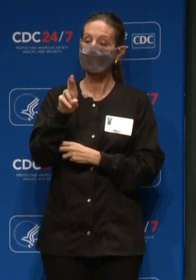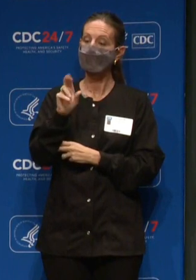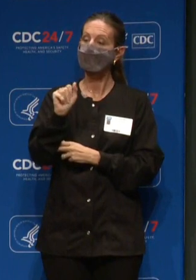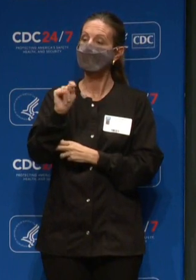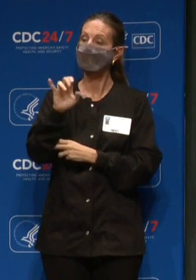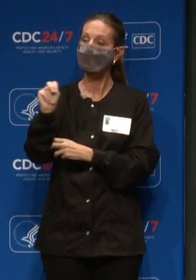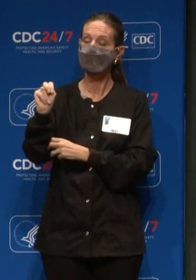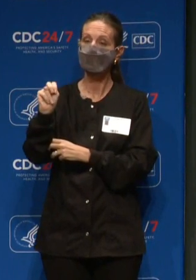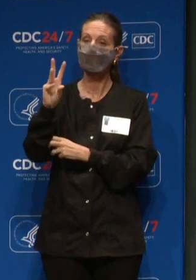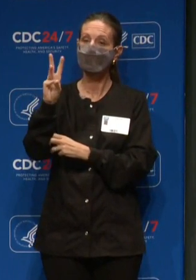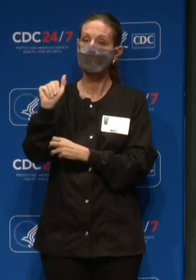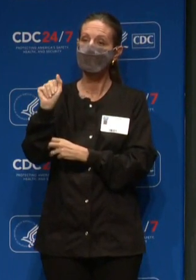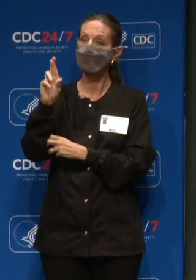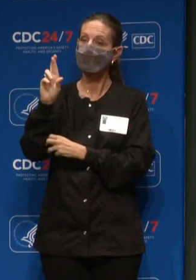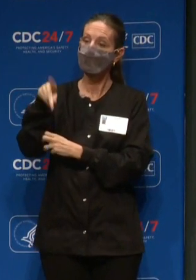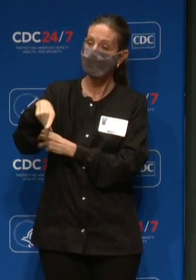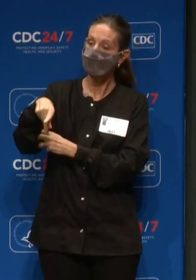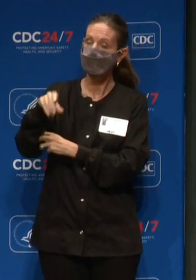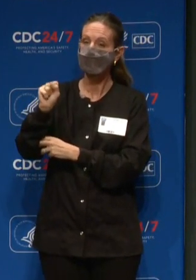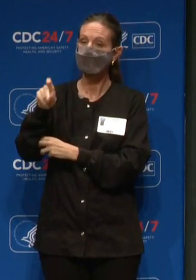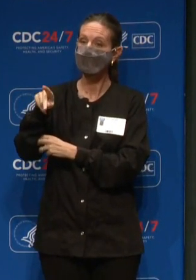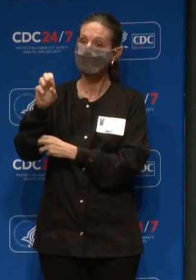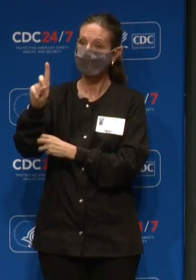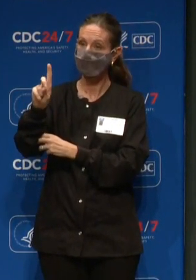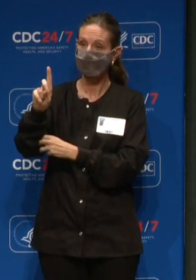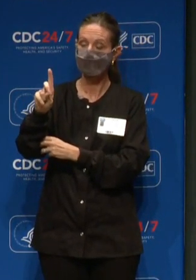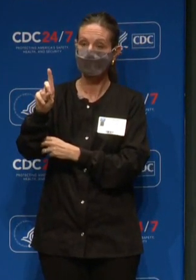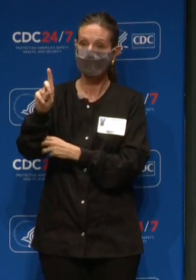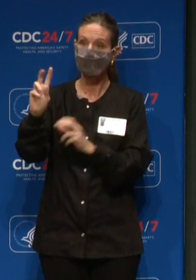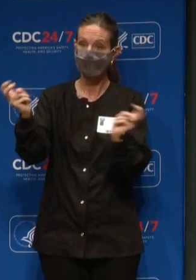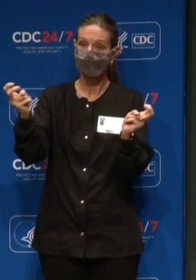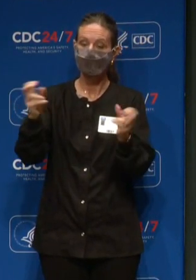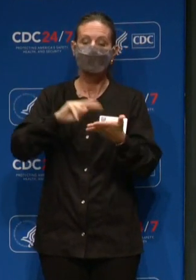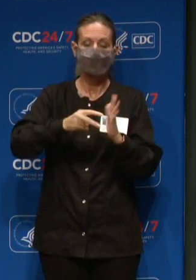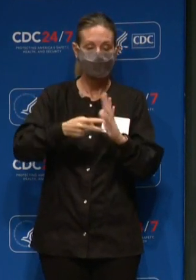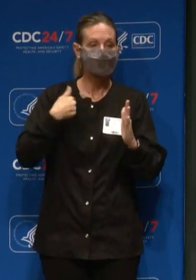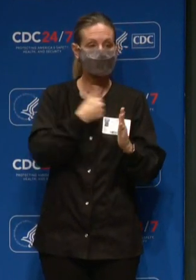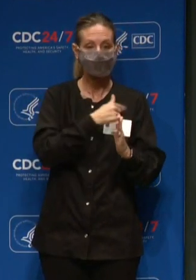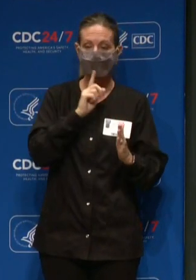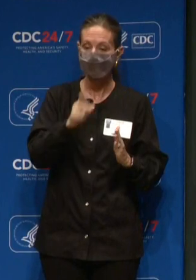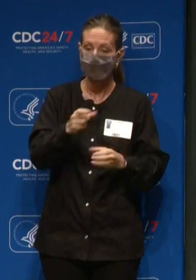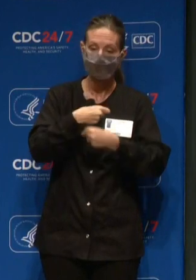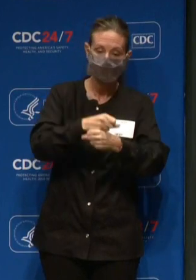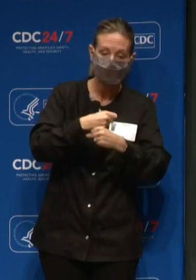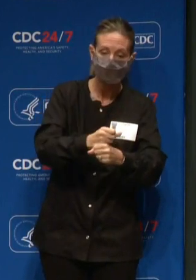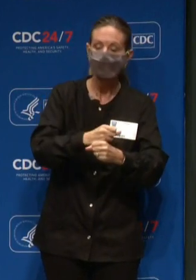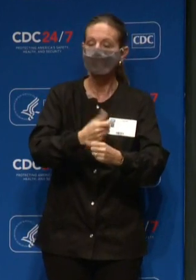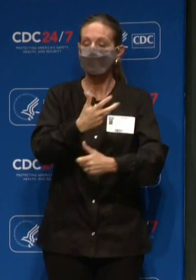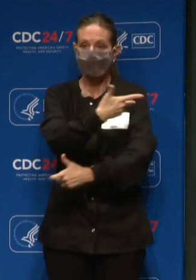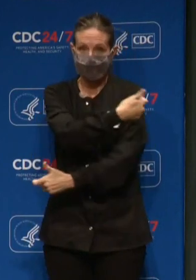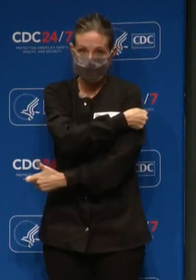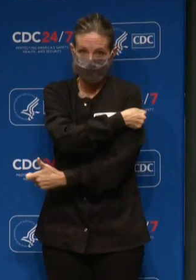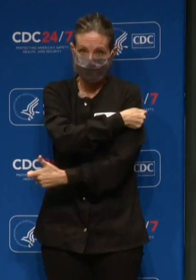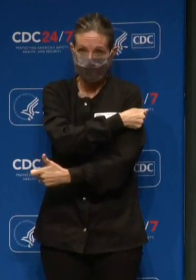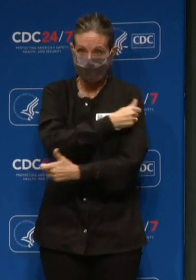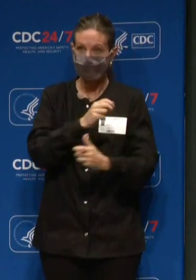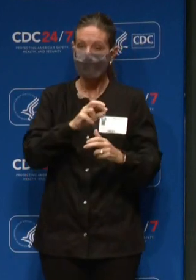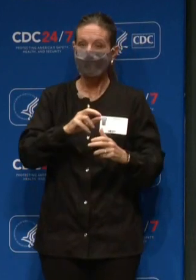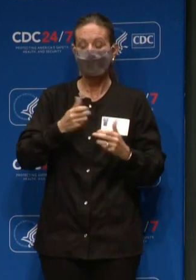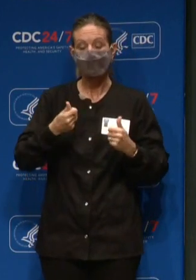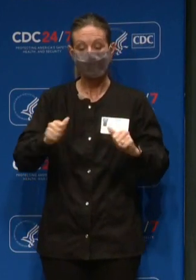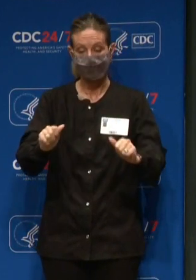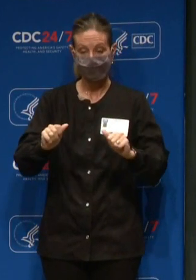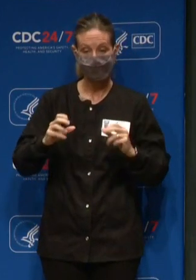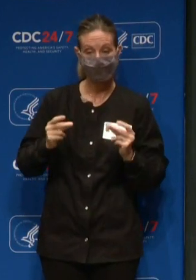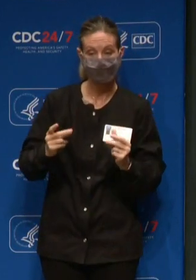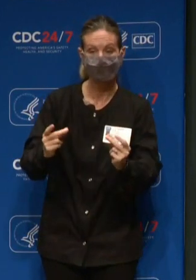these therapeutic and vaccine products, we will have supplies already manufactured and ready for distribution. In conjunction